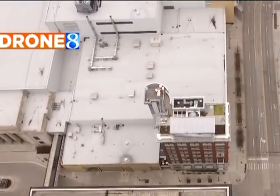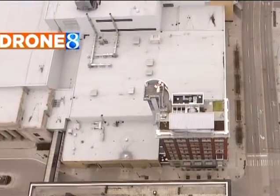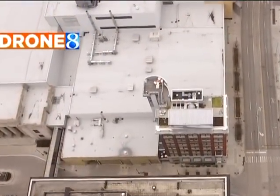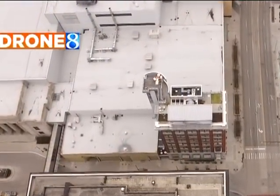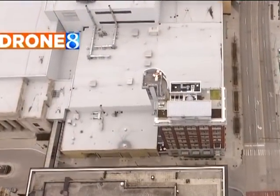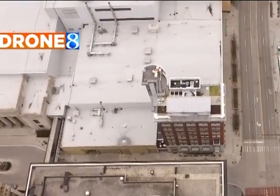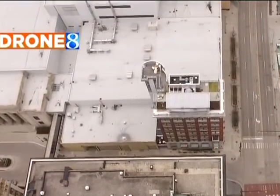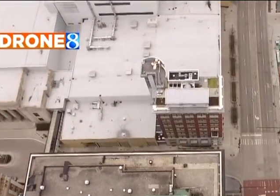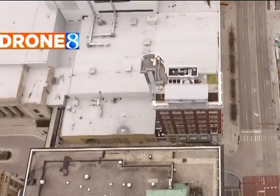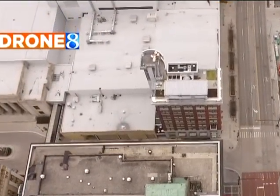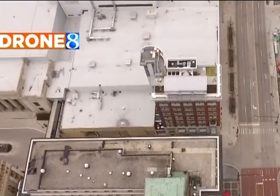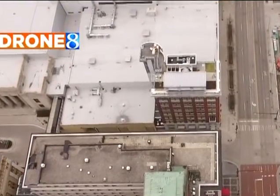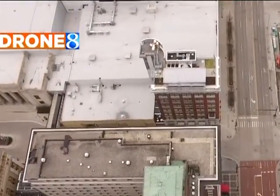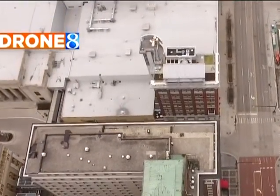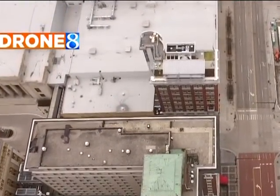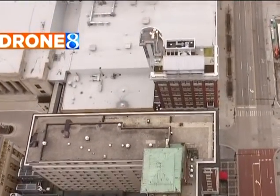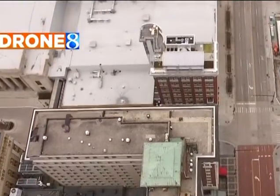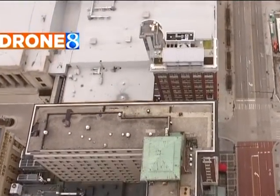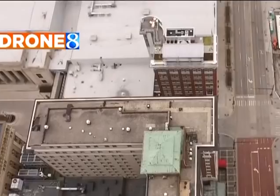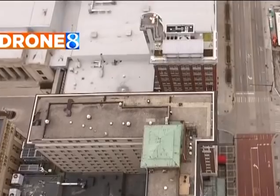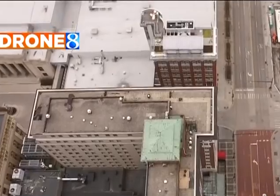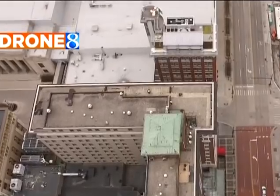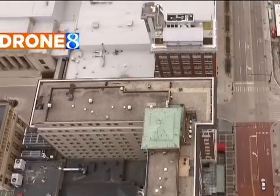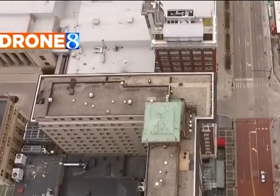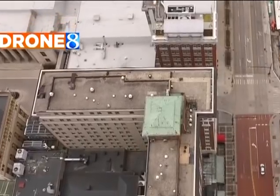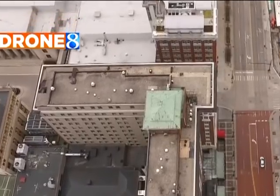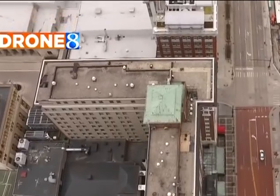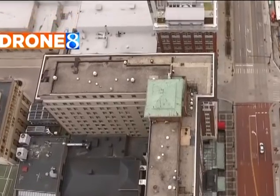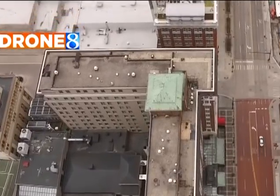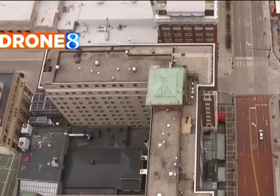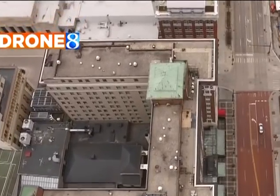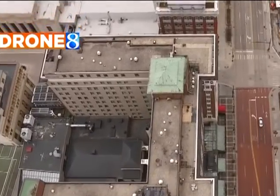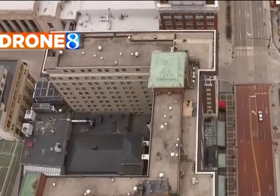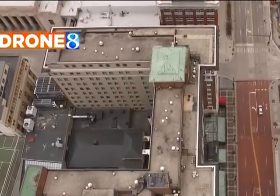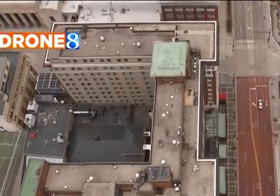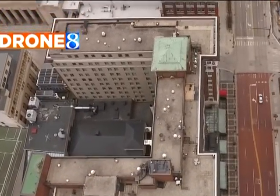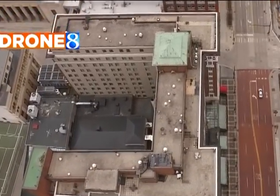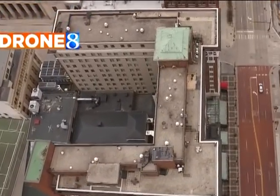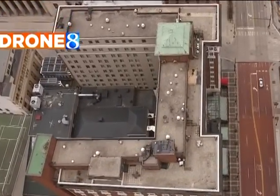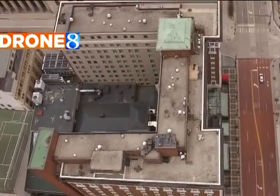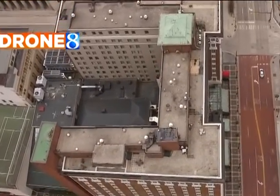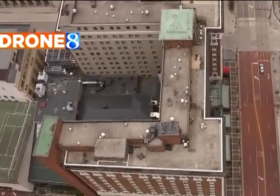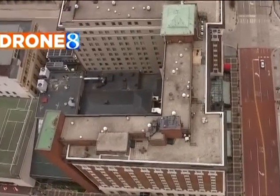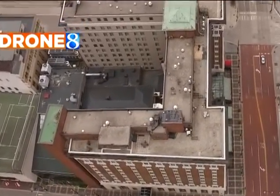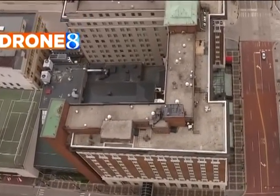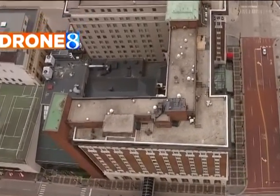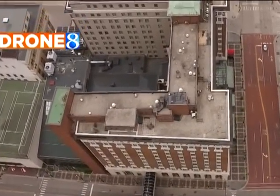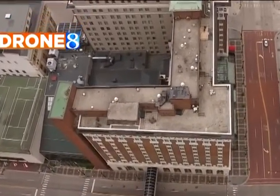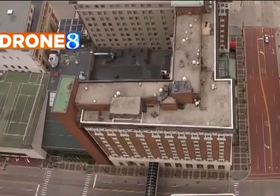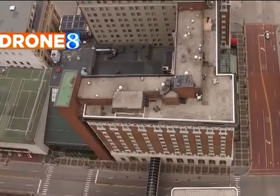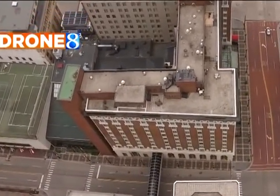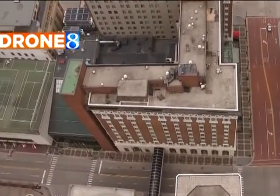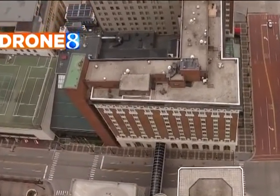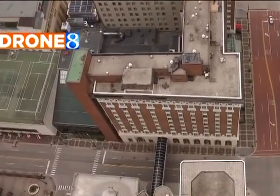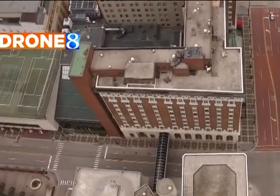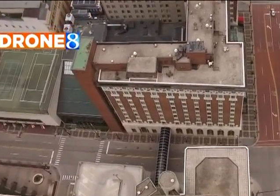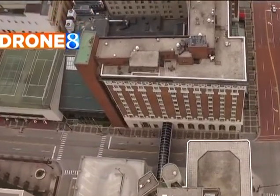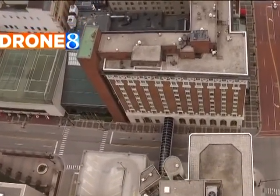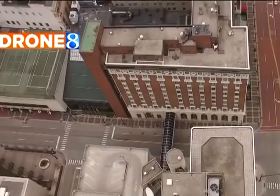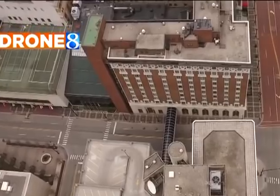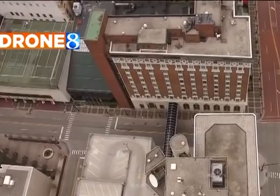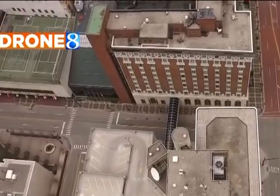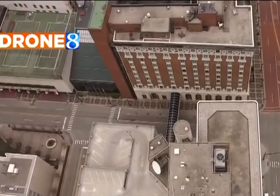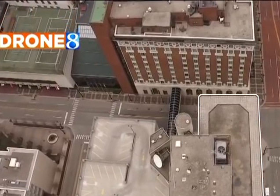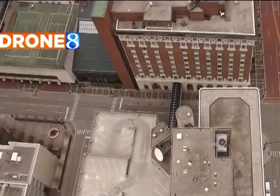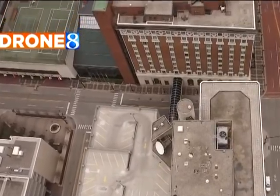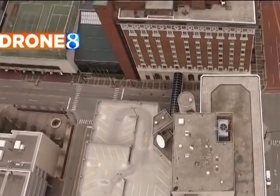the social distancing and stay-at-home orders based on this video from Drone 8, people are listening. We can see empty